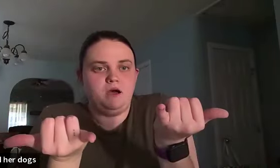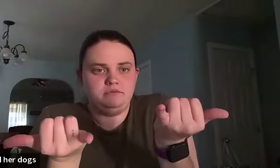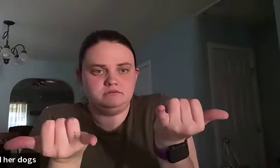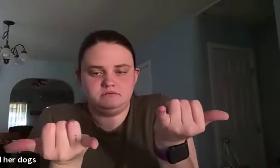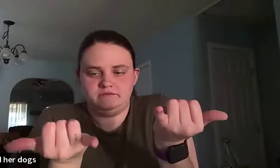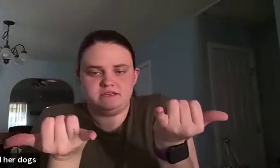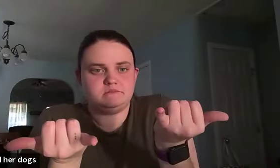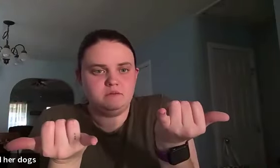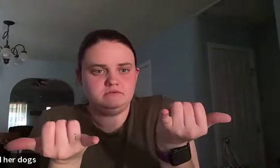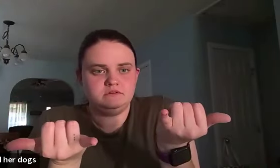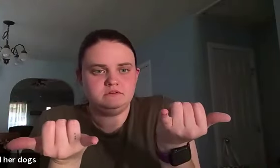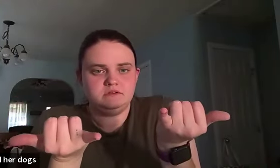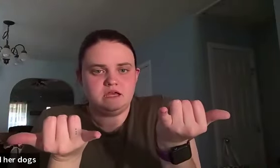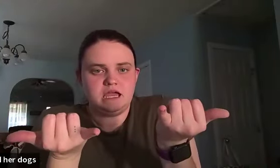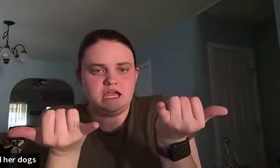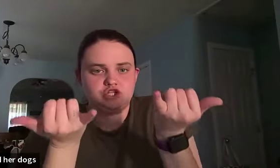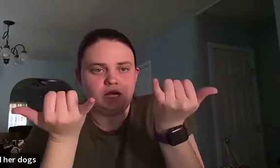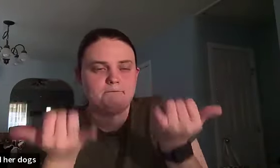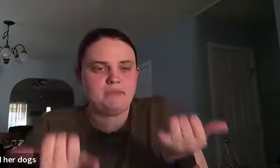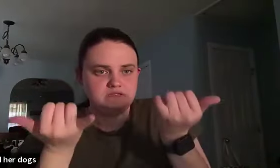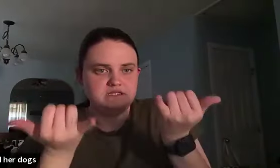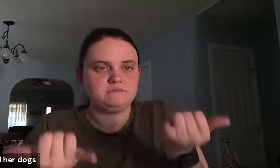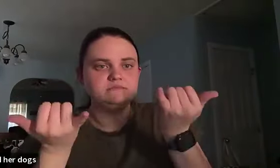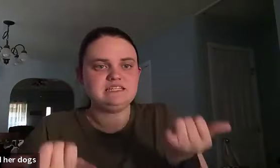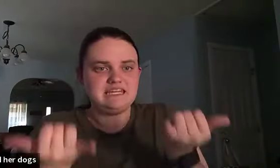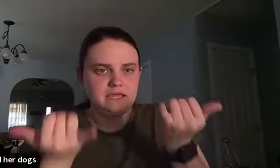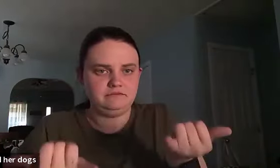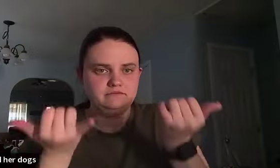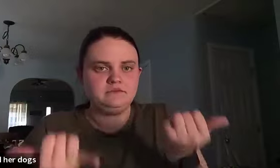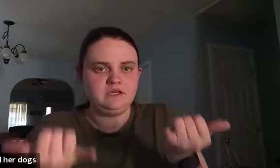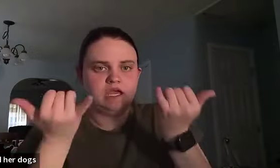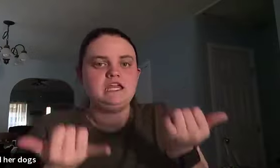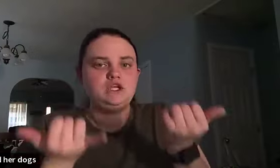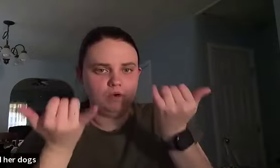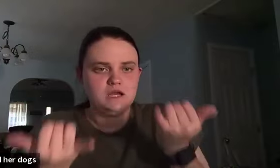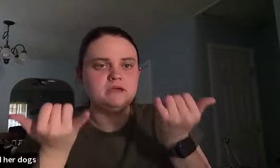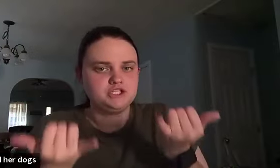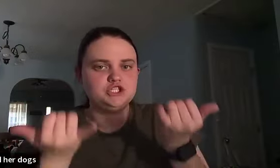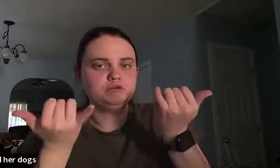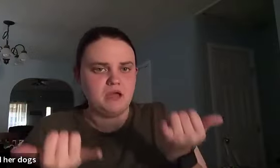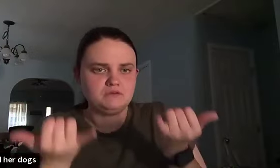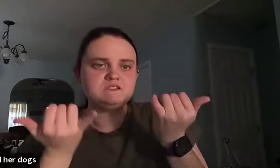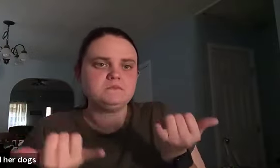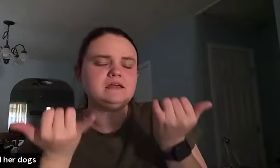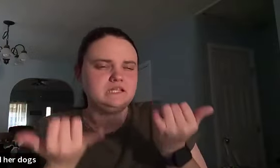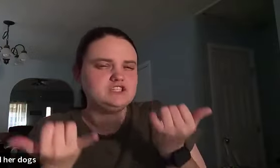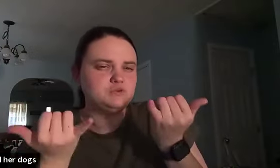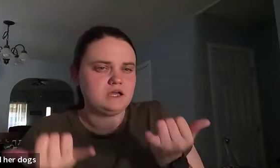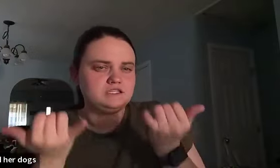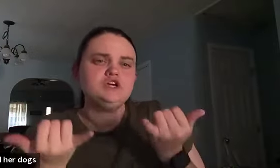up, like face them up, and you're going to bounce them today. And you want to make sure you bounce them at least twice.